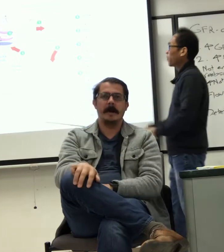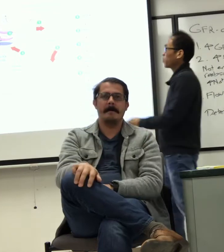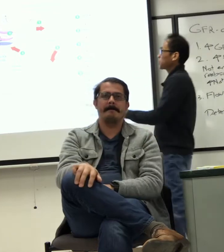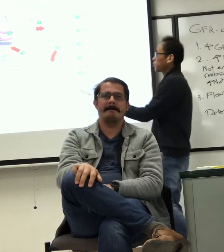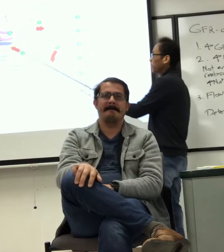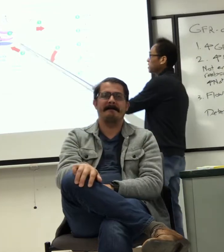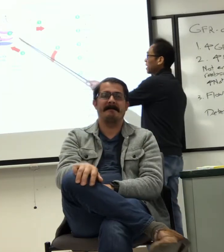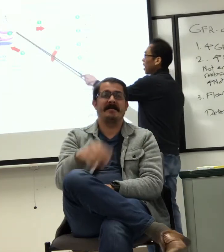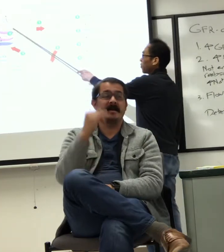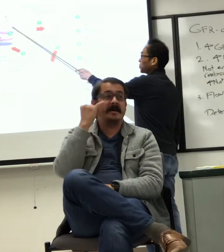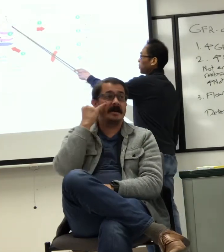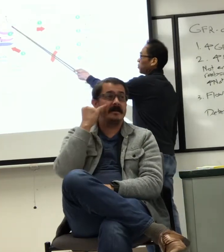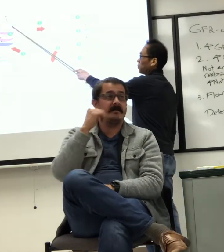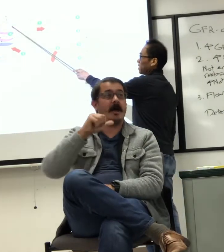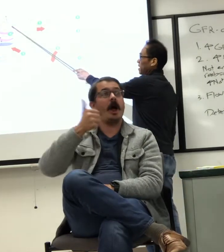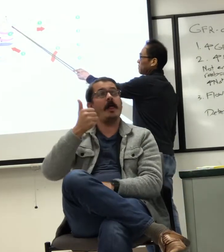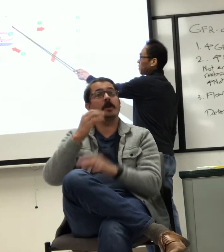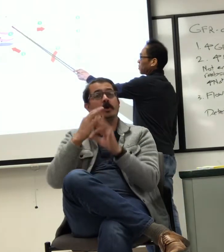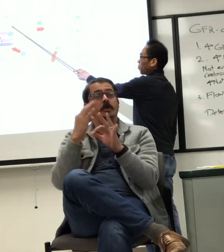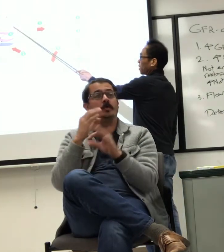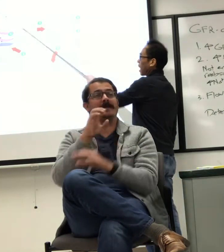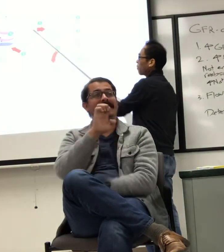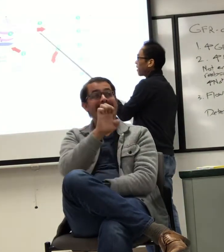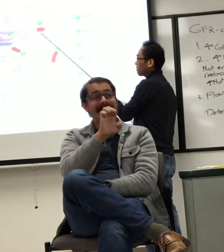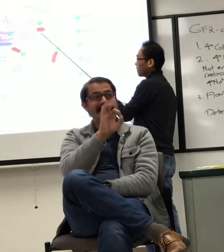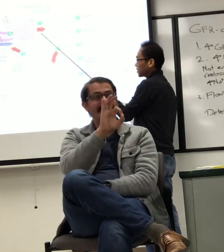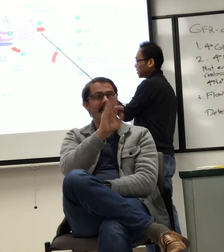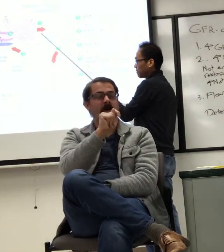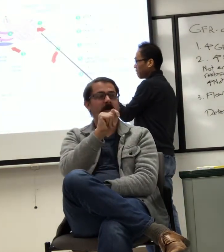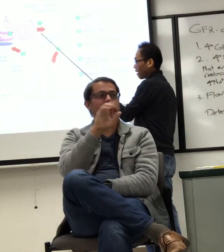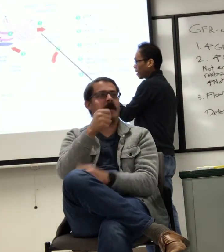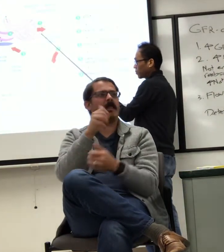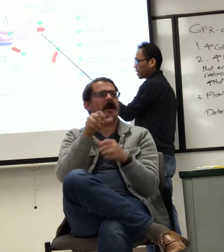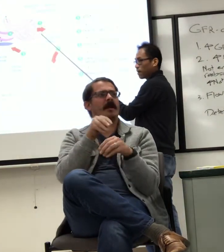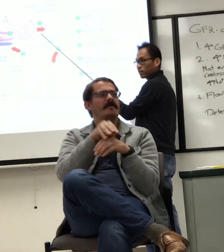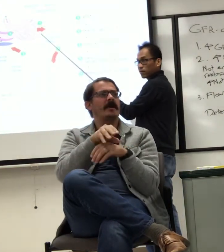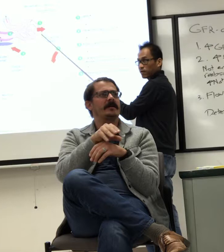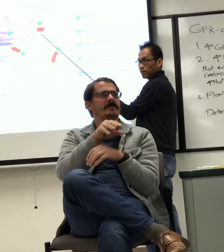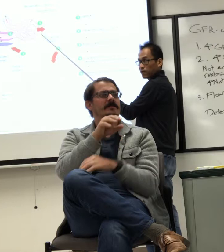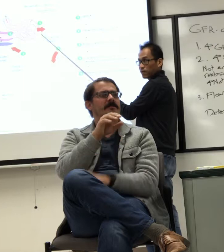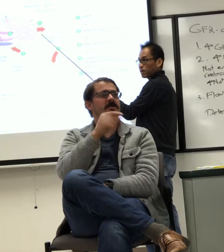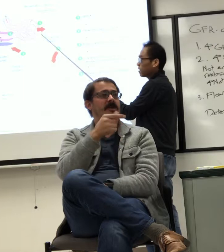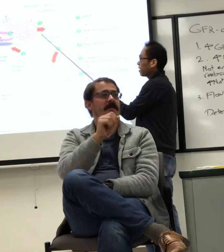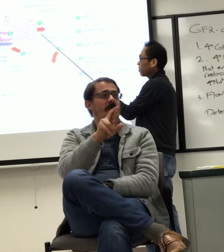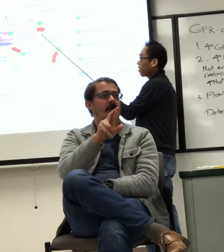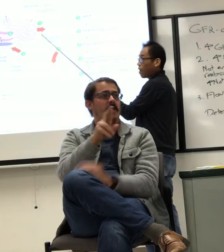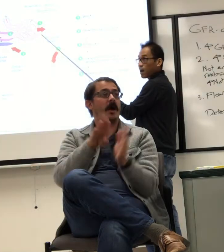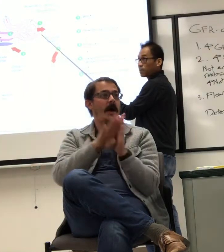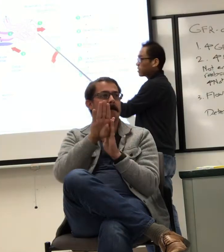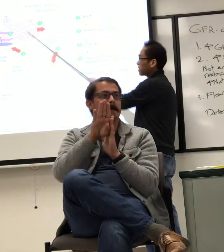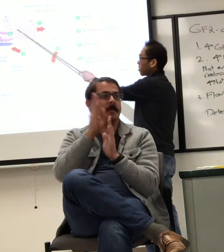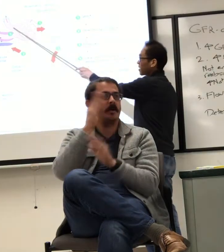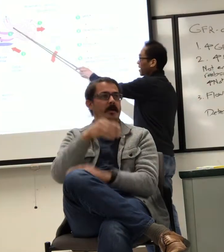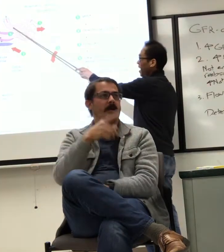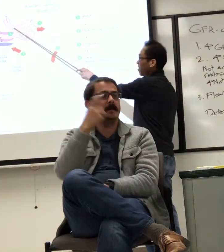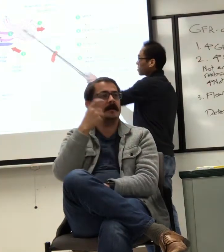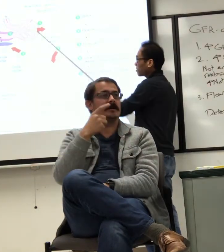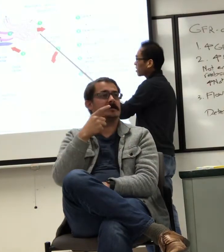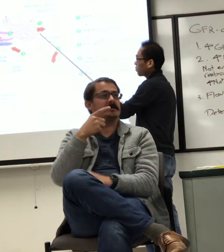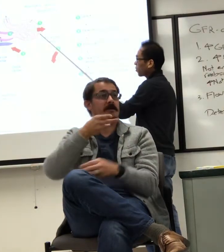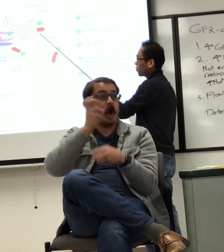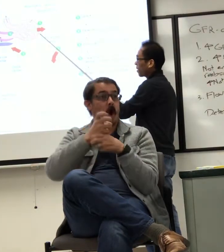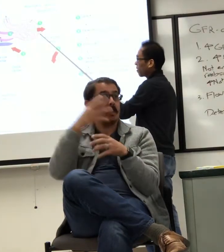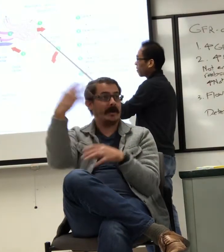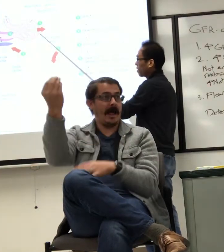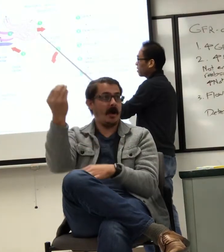what if you were to squeeze the other tube, the efferent one? How would that affect GFR, up or down? It'll go up because it's hard getting out, so it's